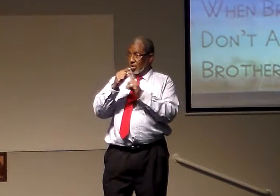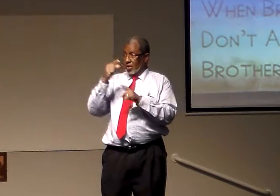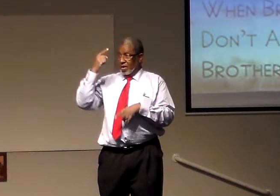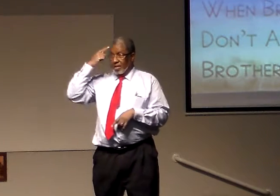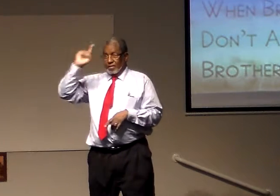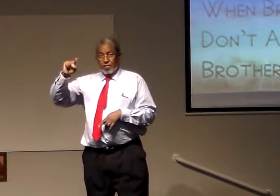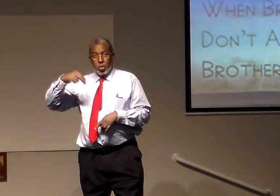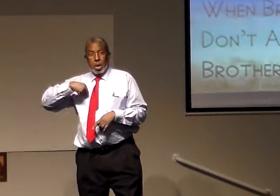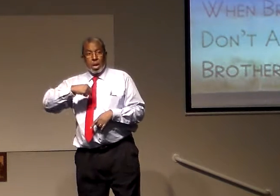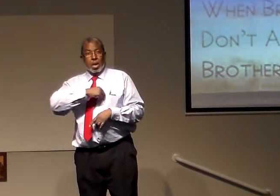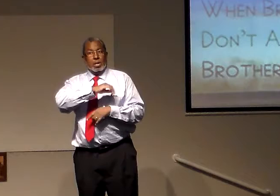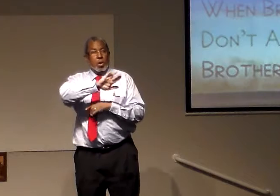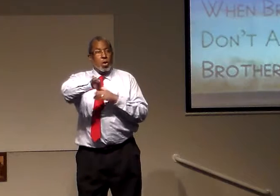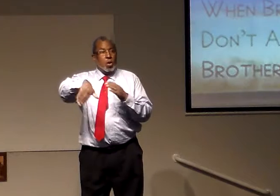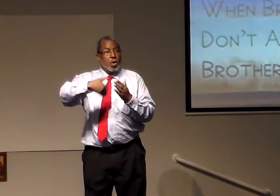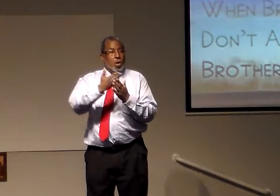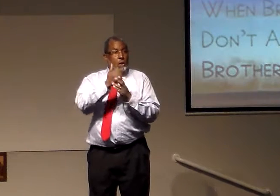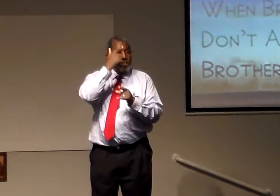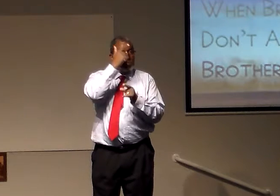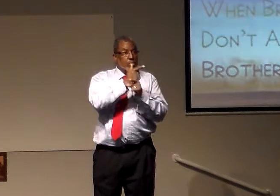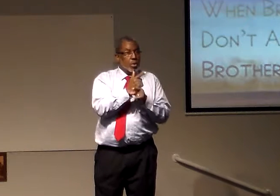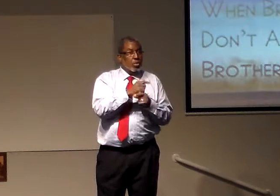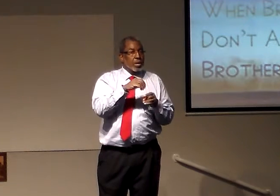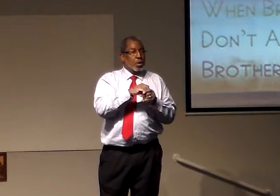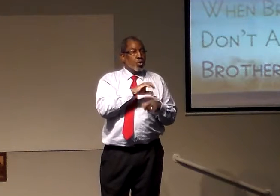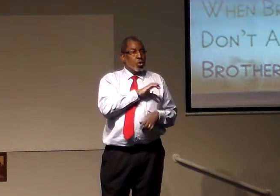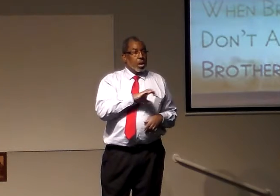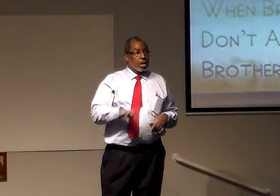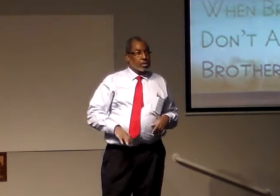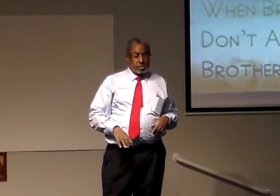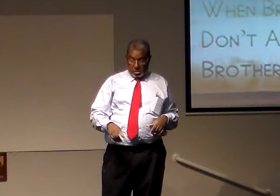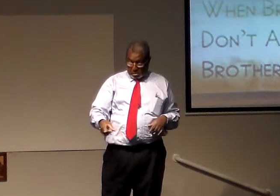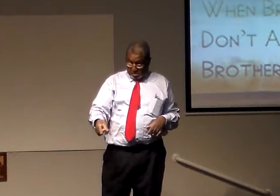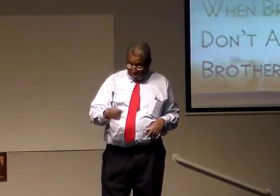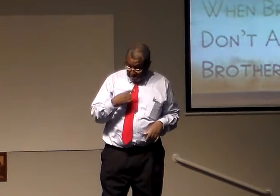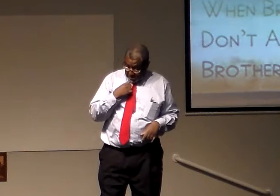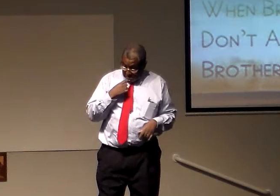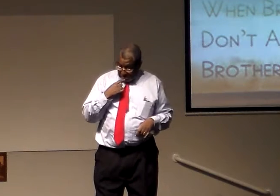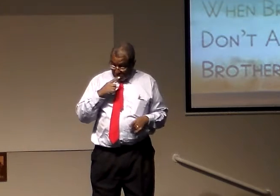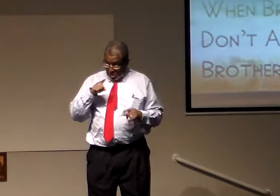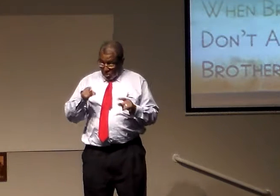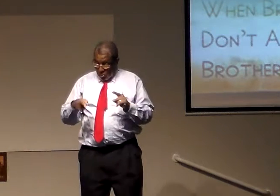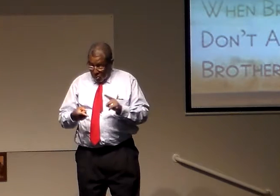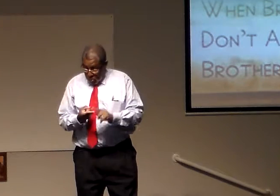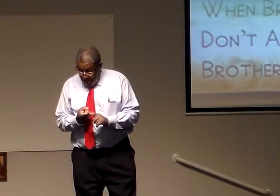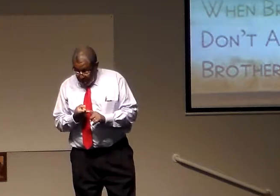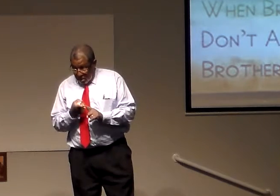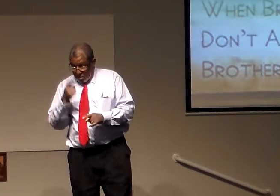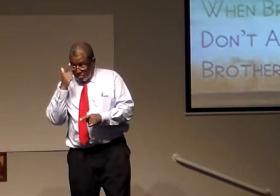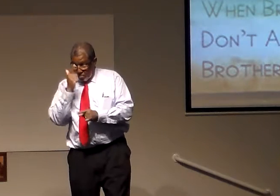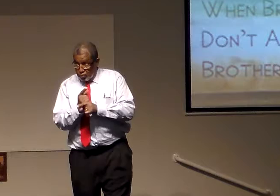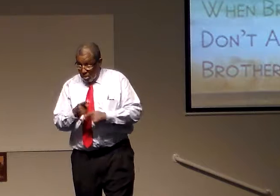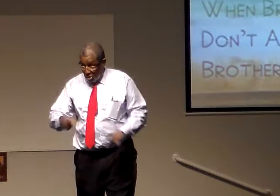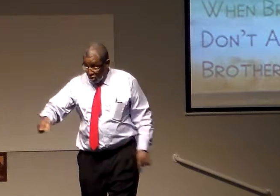You know, look at that word for us all to remember, brothers in Christ. Look. When